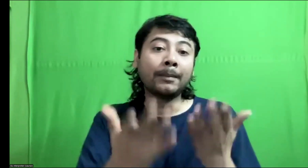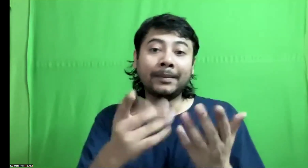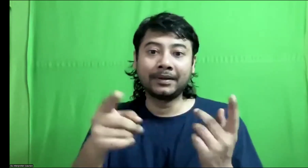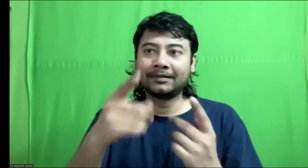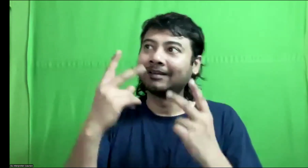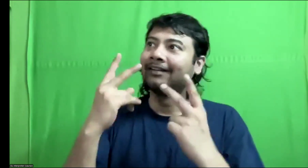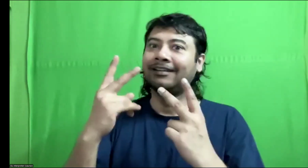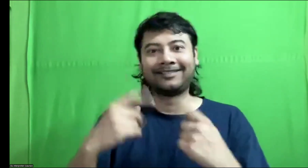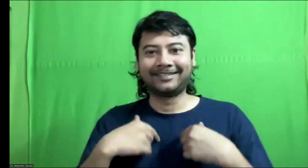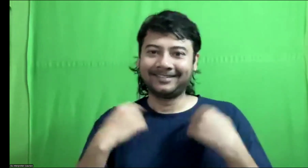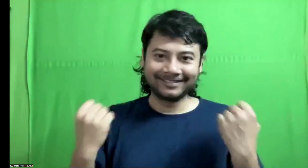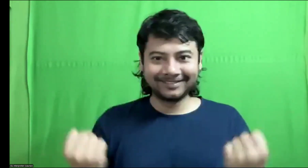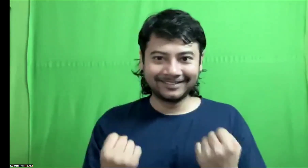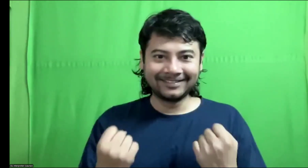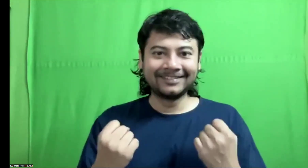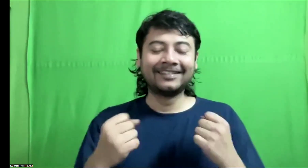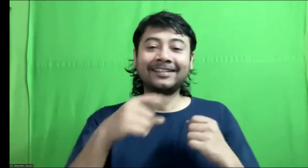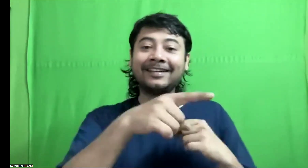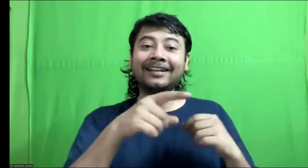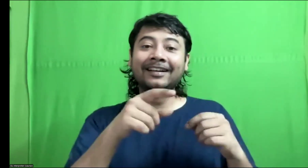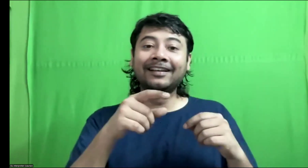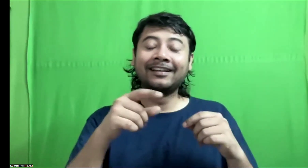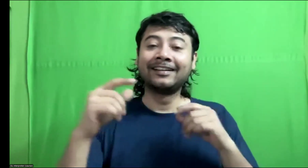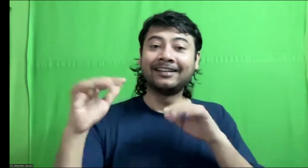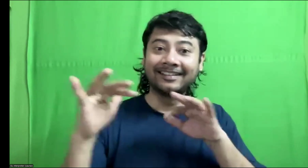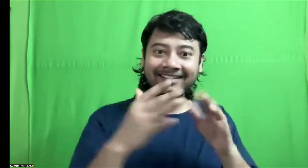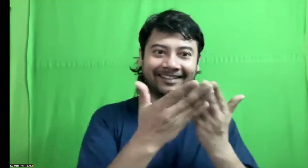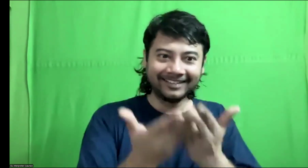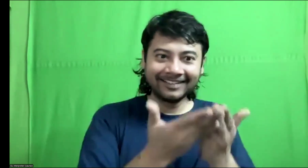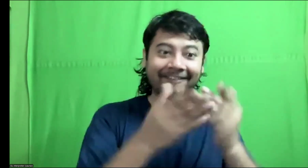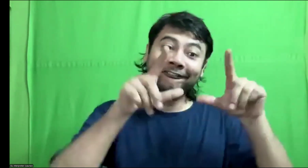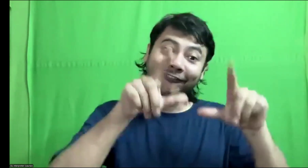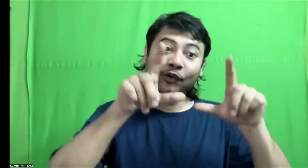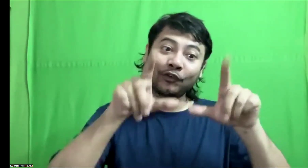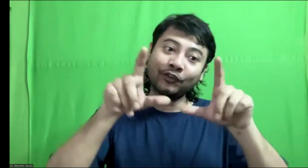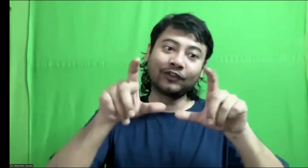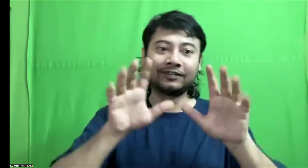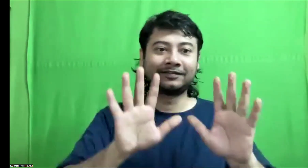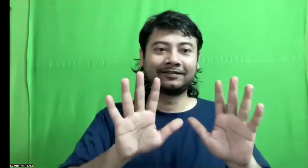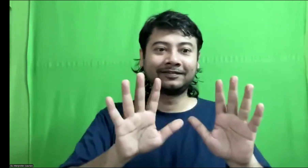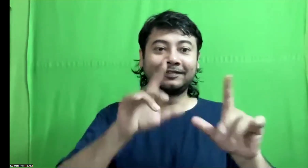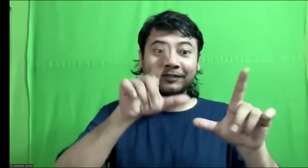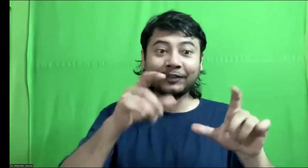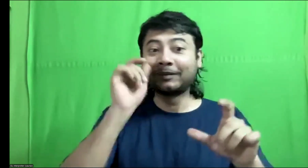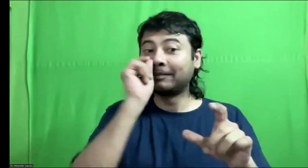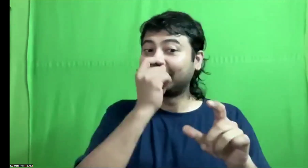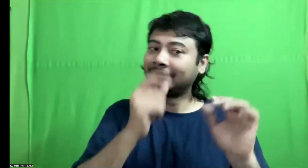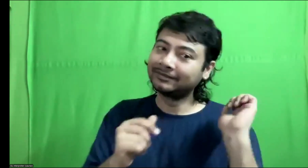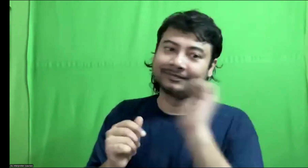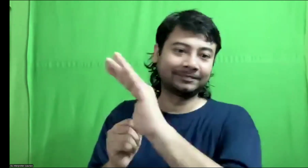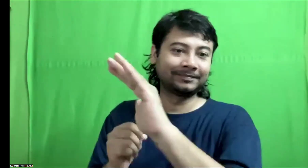share how many people offered lamps. So you have to keep a count also. Say 30 people came or 40 people